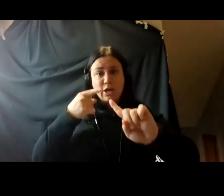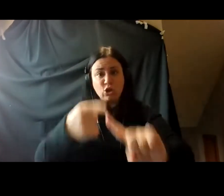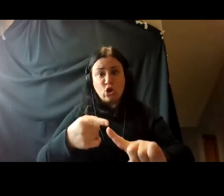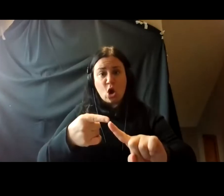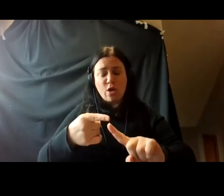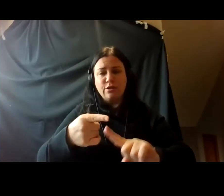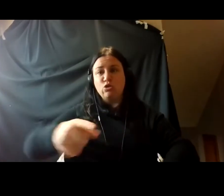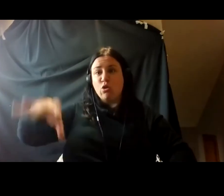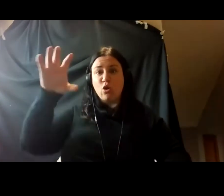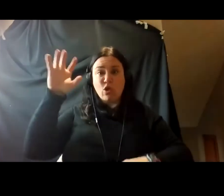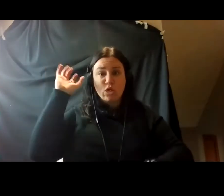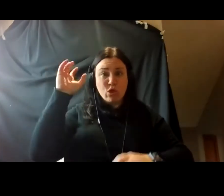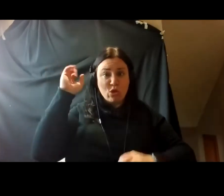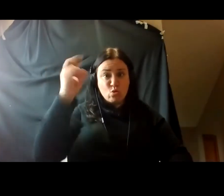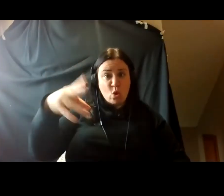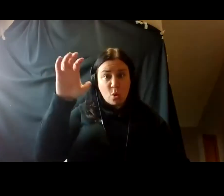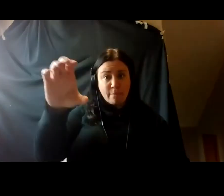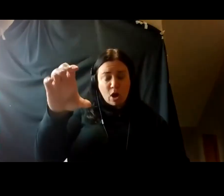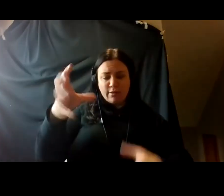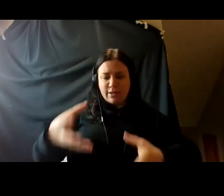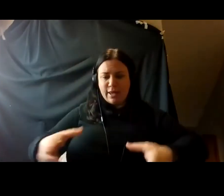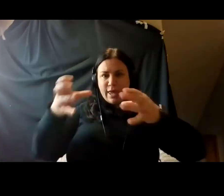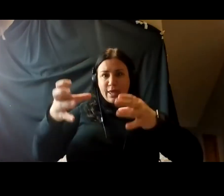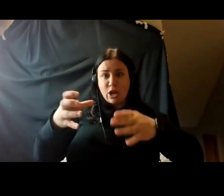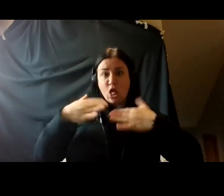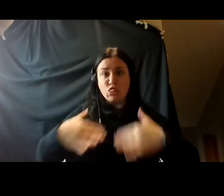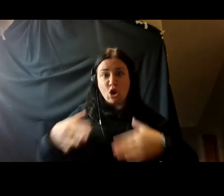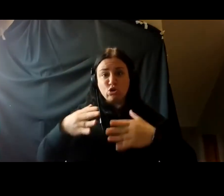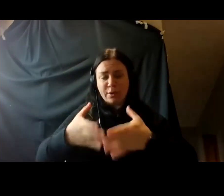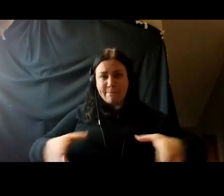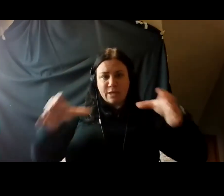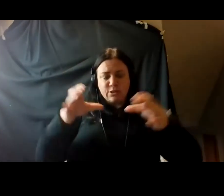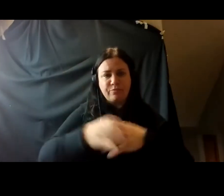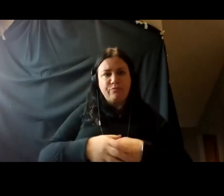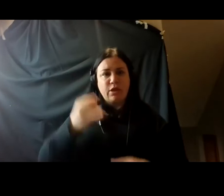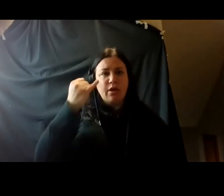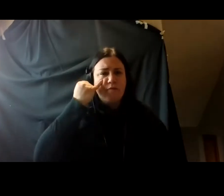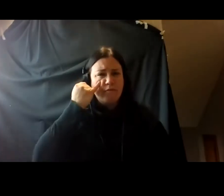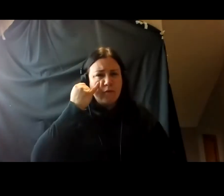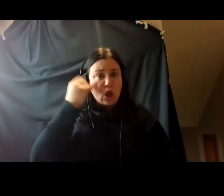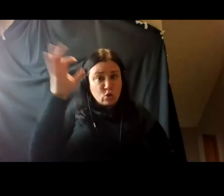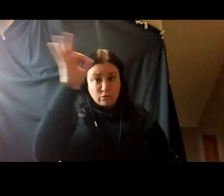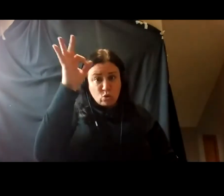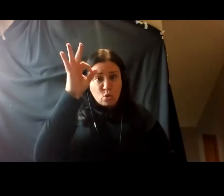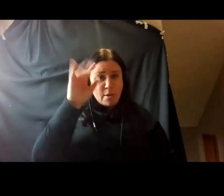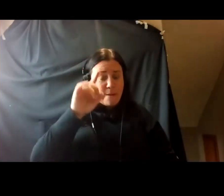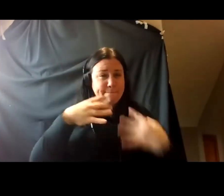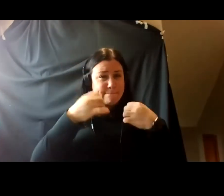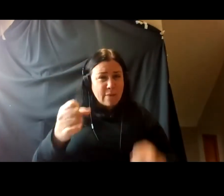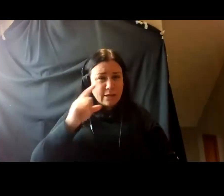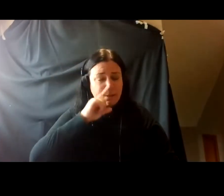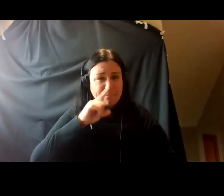rubber ball into a laundry basket. And for those of you who don't know what Mighty Mouse is, I put a picture, no, this way. No, that